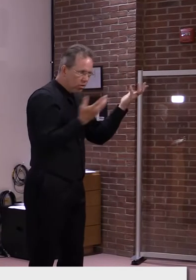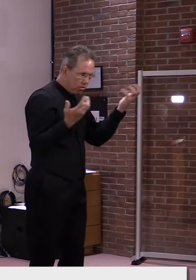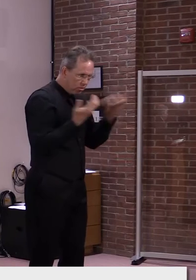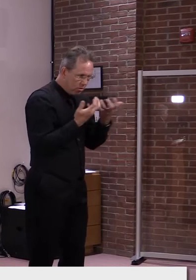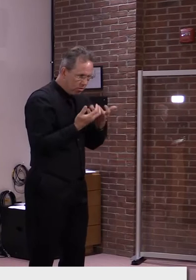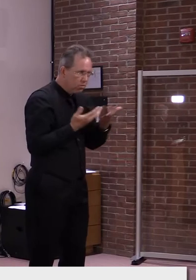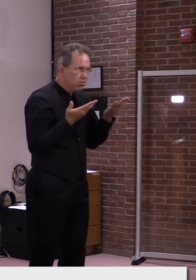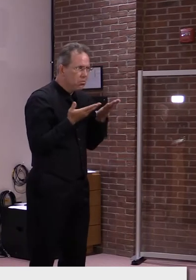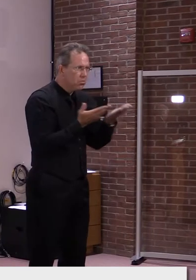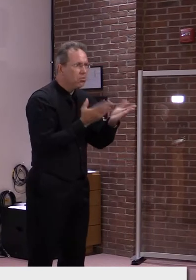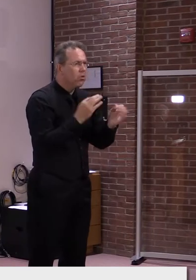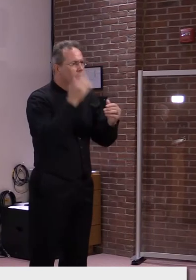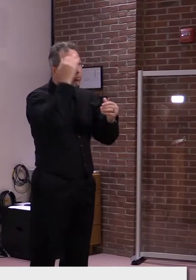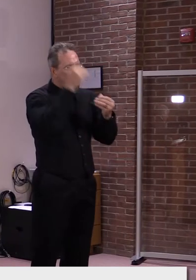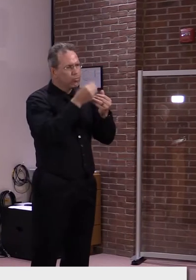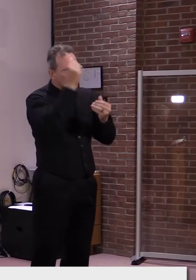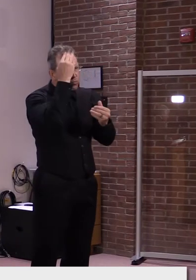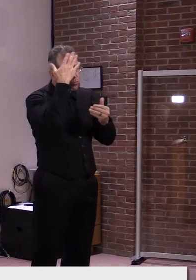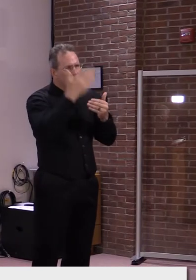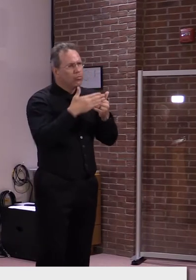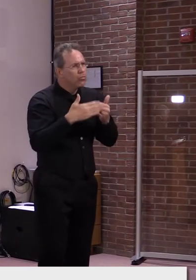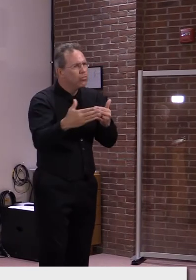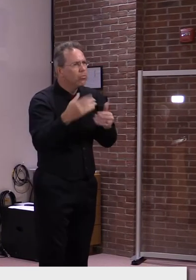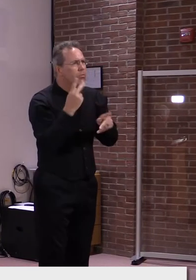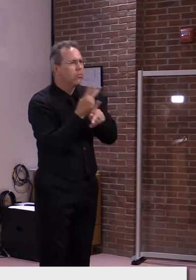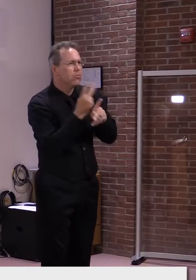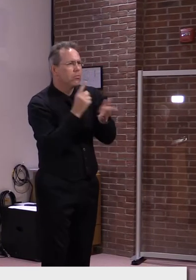That's the explanation, Eric.